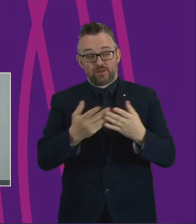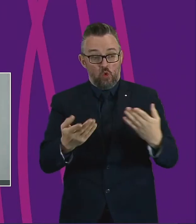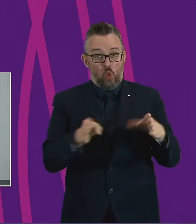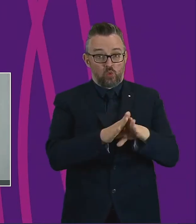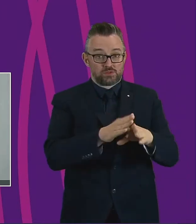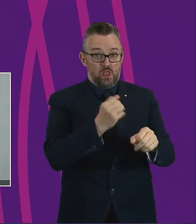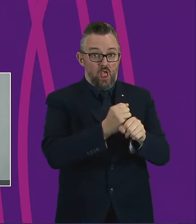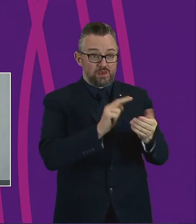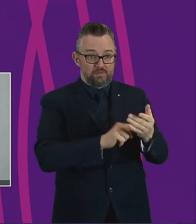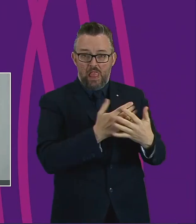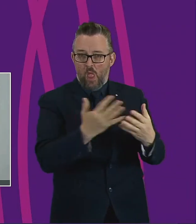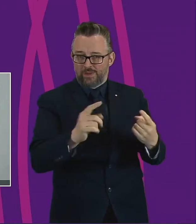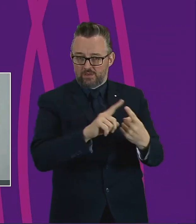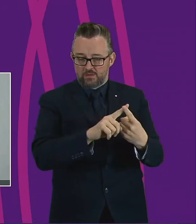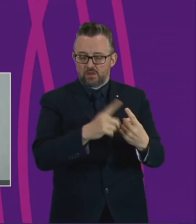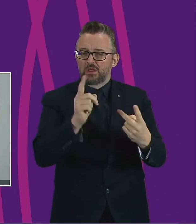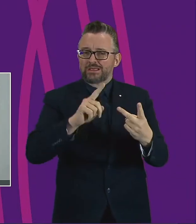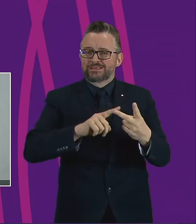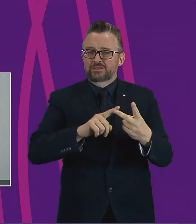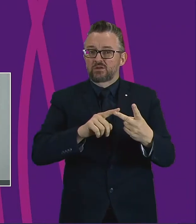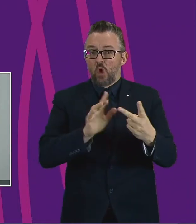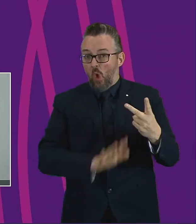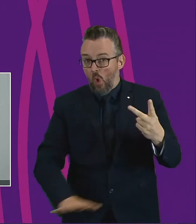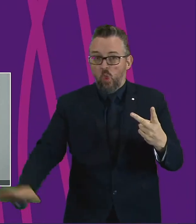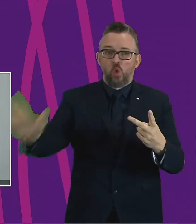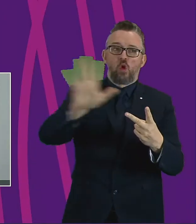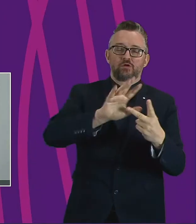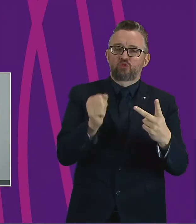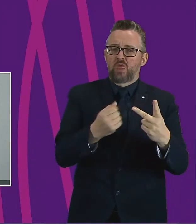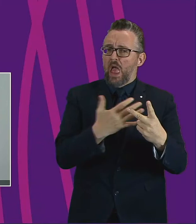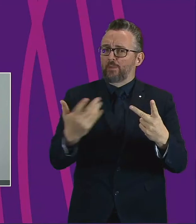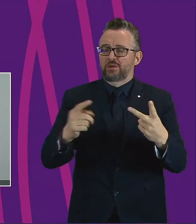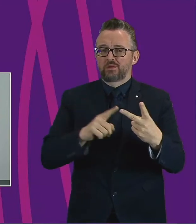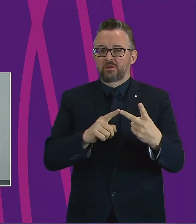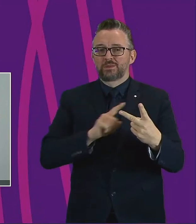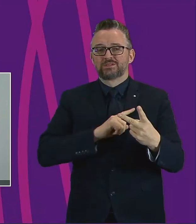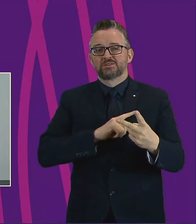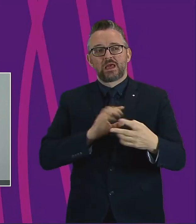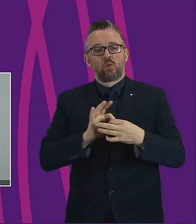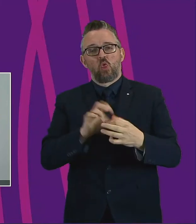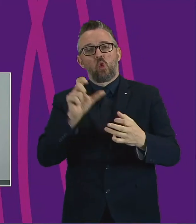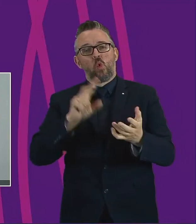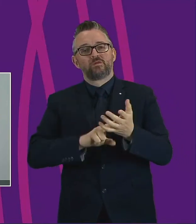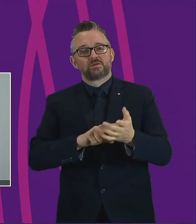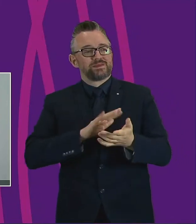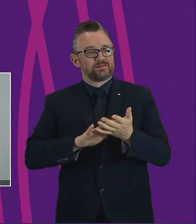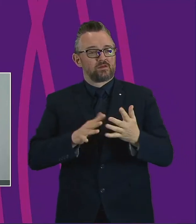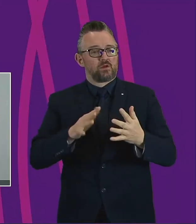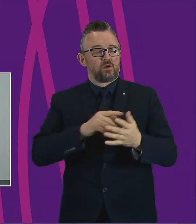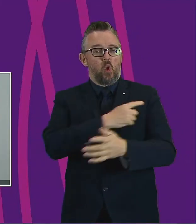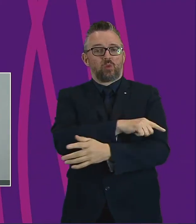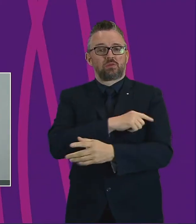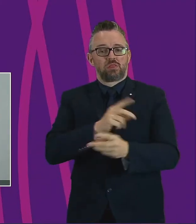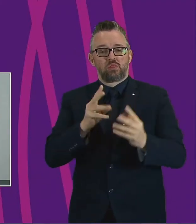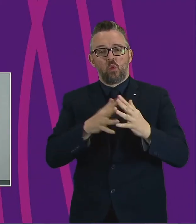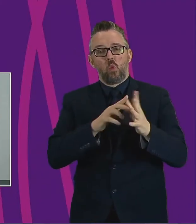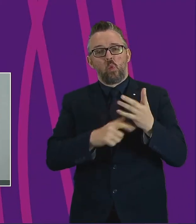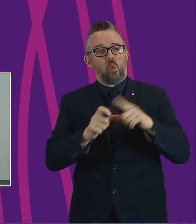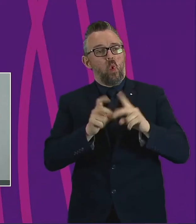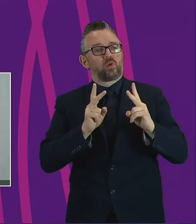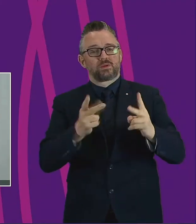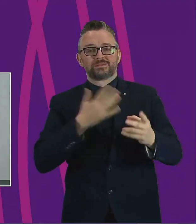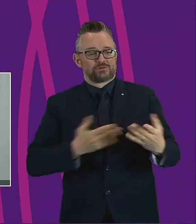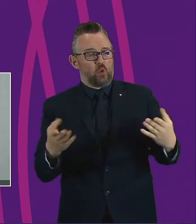Naval Hospital, and secondly, across Scotland as a result of COVID-19 outbreaks during this